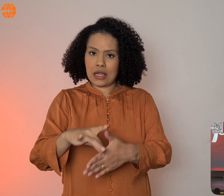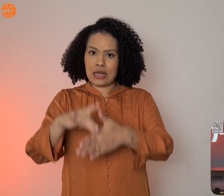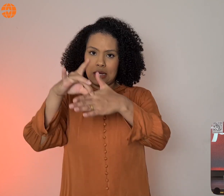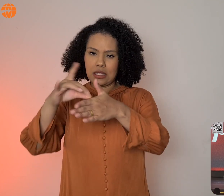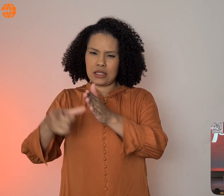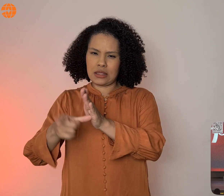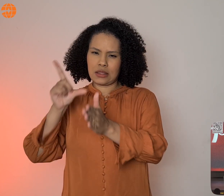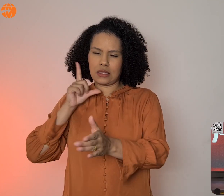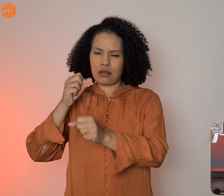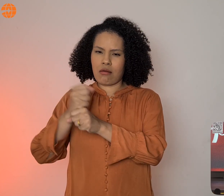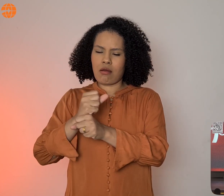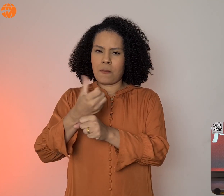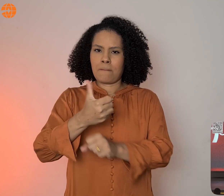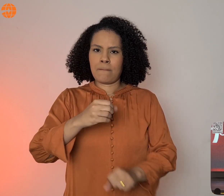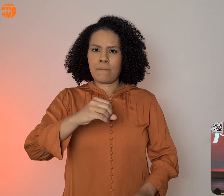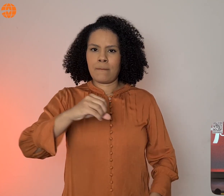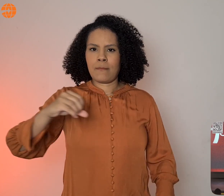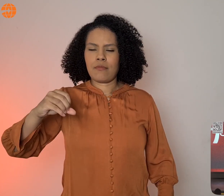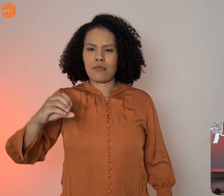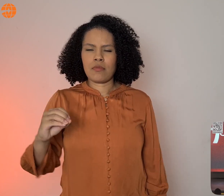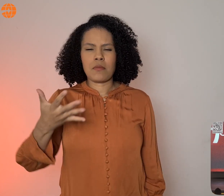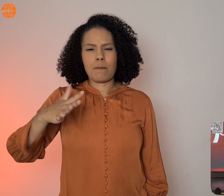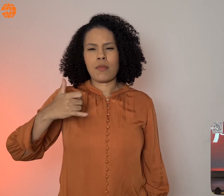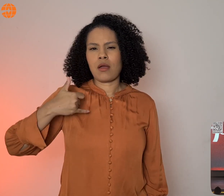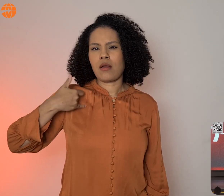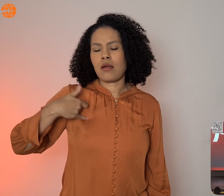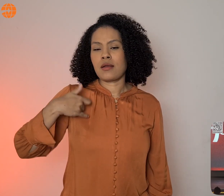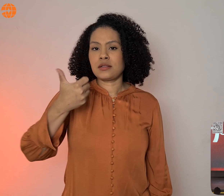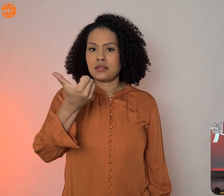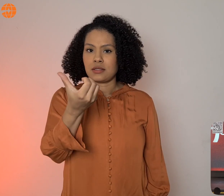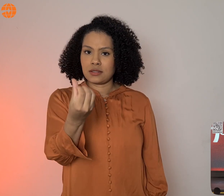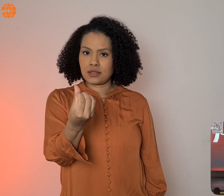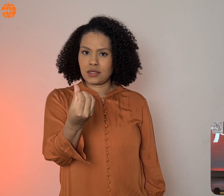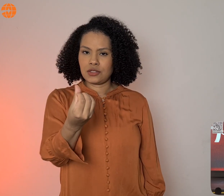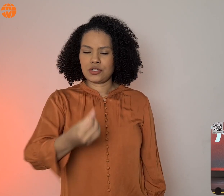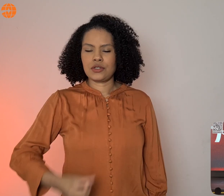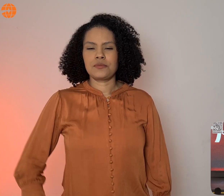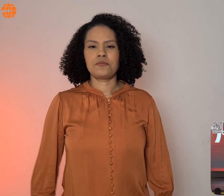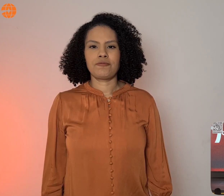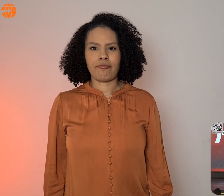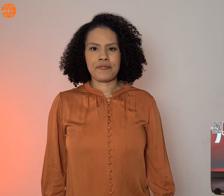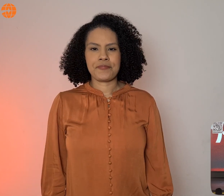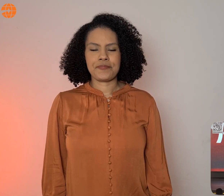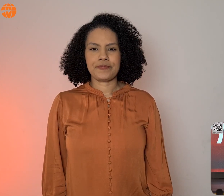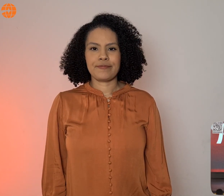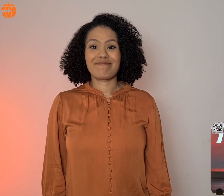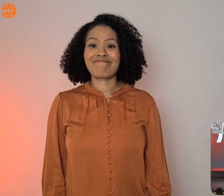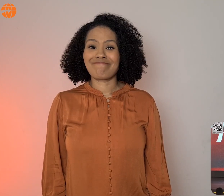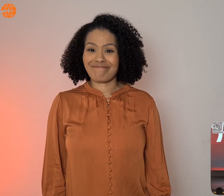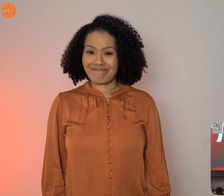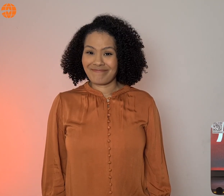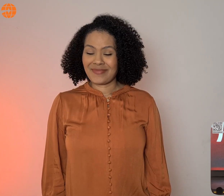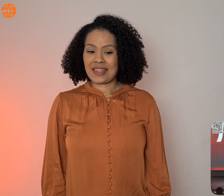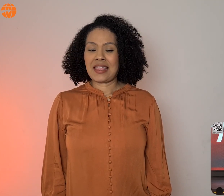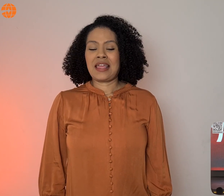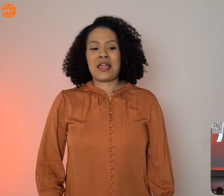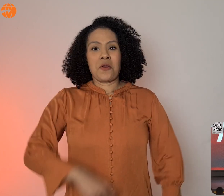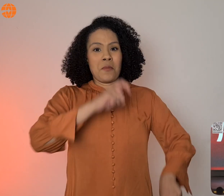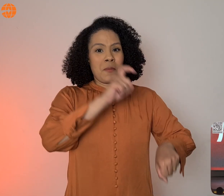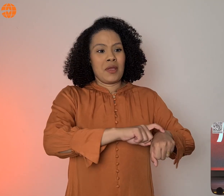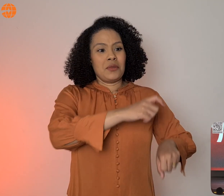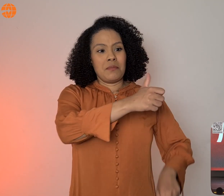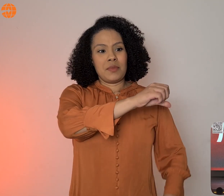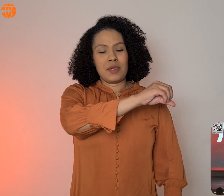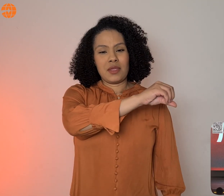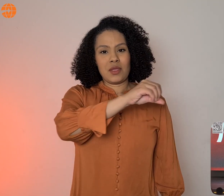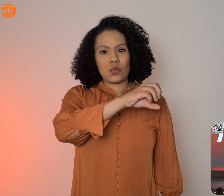naquele grupo era He um was dos about líderes do grupo. 16 years old. Ele tinha por volta de 16 anos. Well, since that time, he's had a lot of bad things happen in his life. E